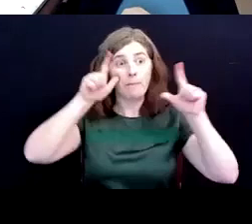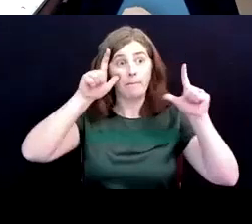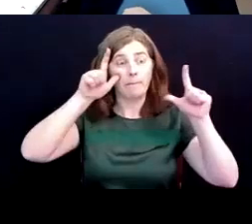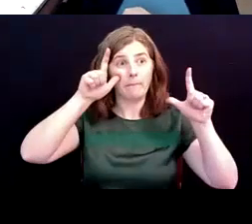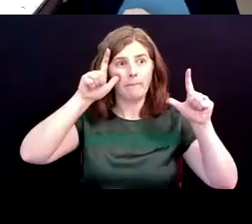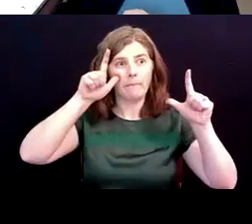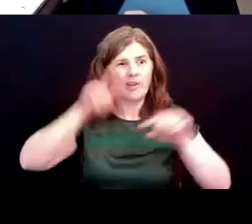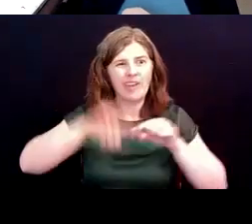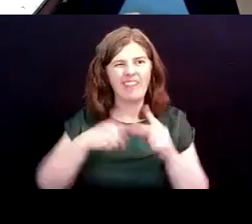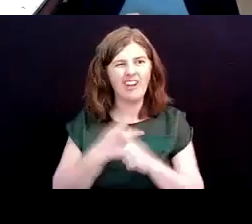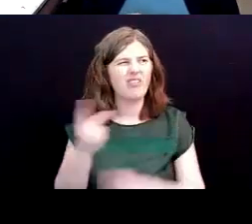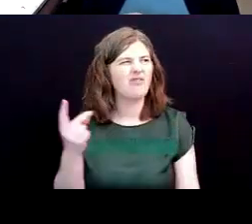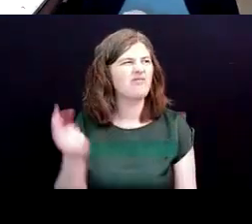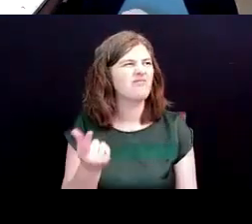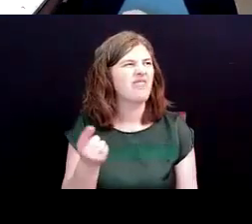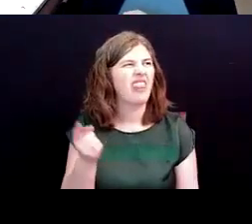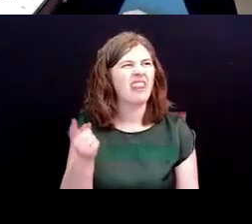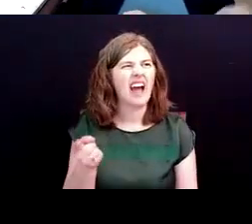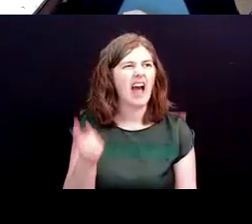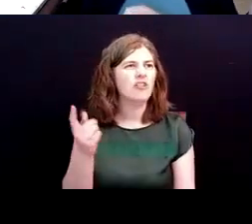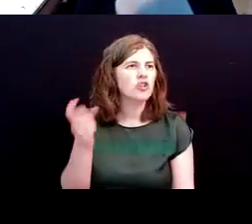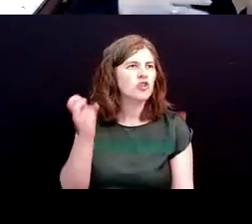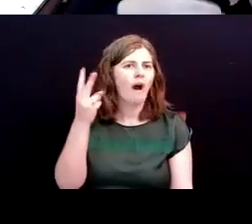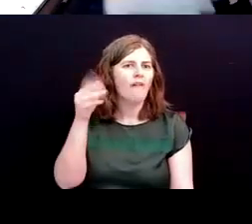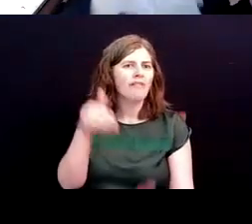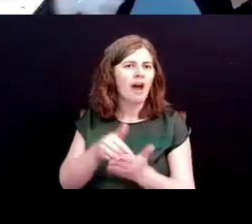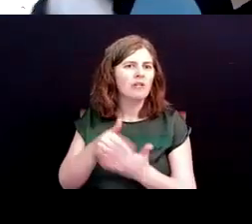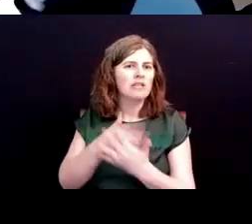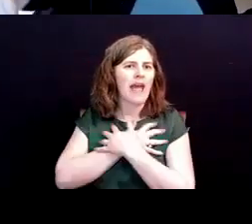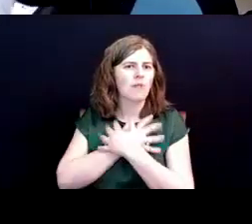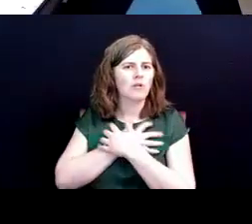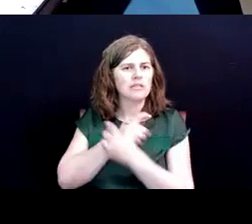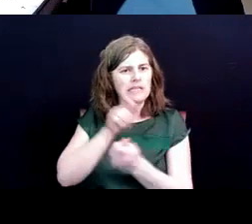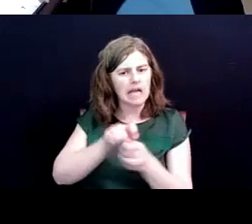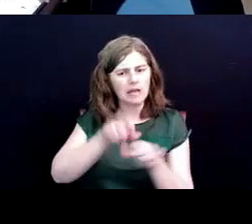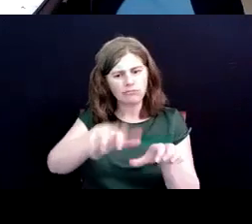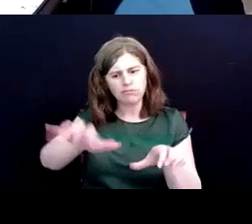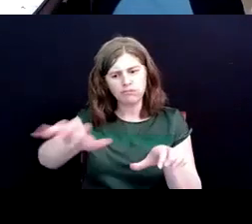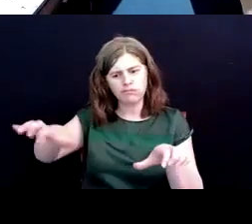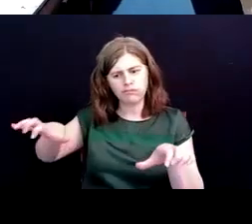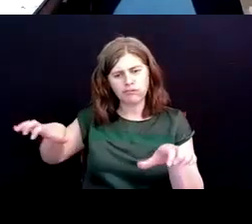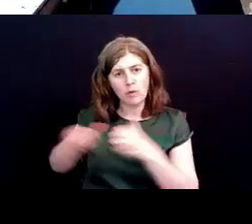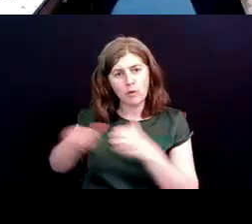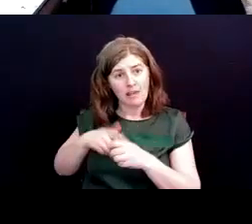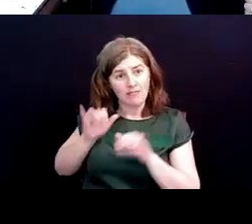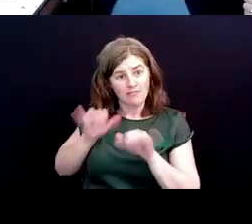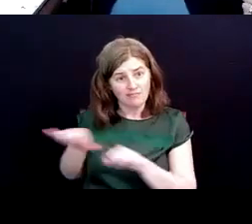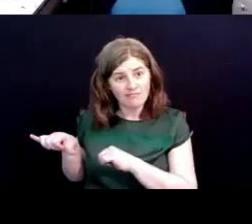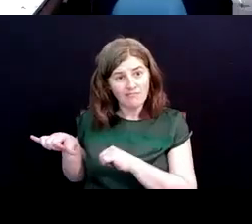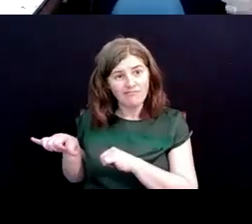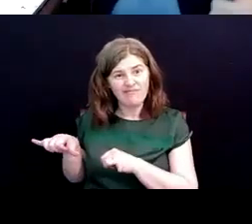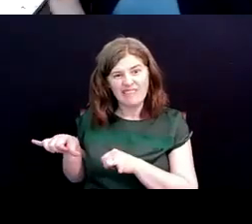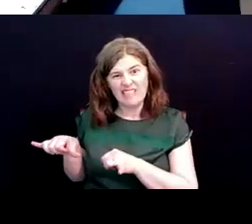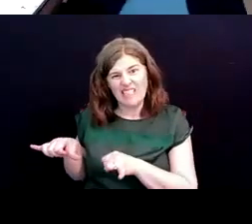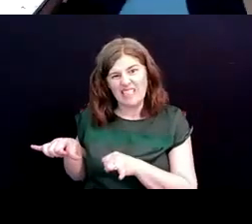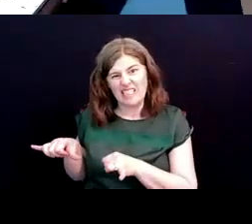well, darn it, my 12,000 stuffed animals that need to be exactly where they're supposed to be next to me in that order, that's okay.